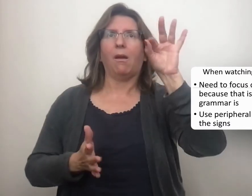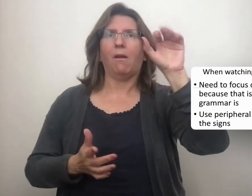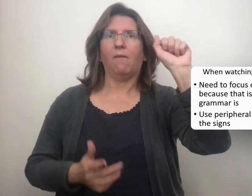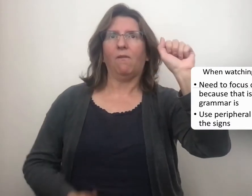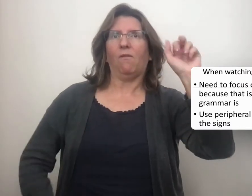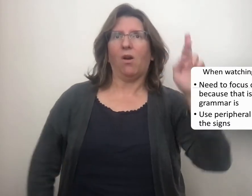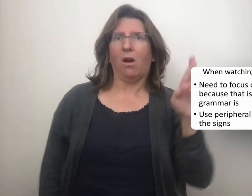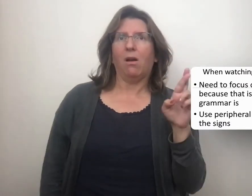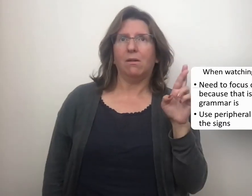the face.